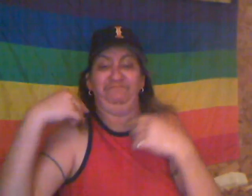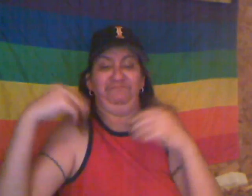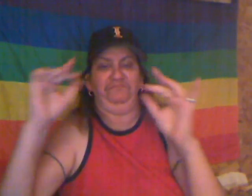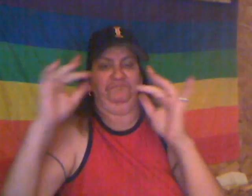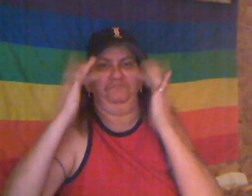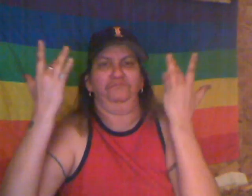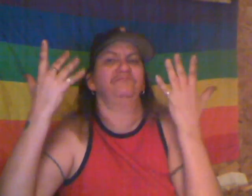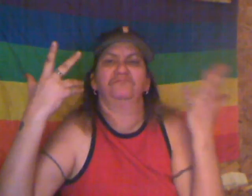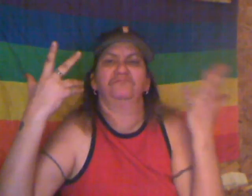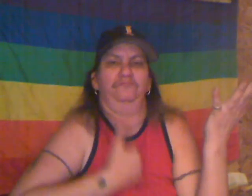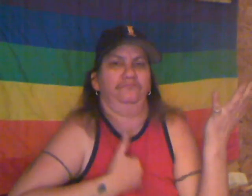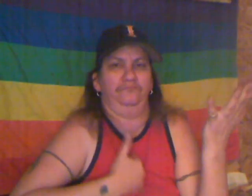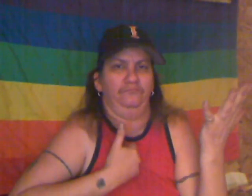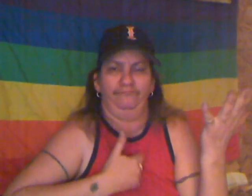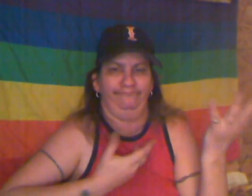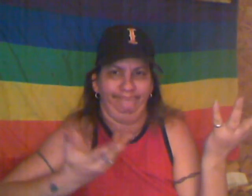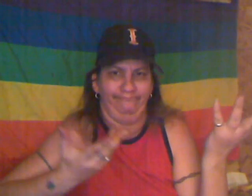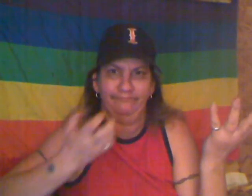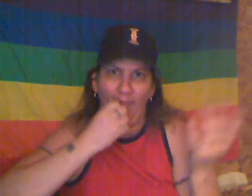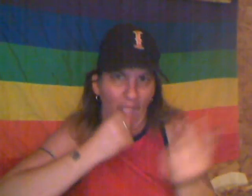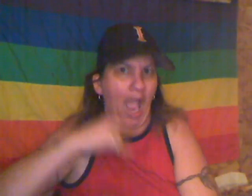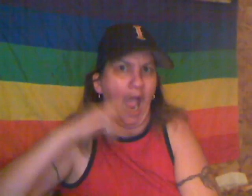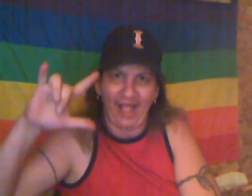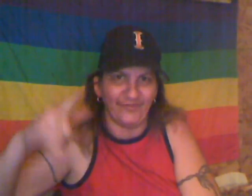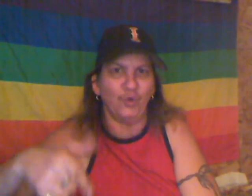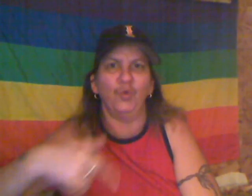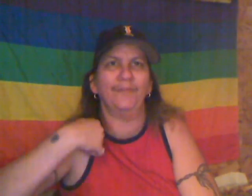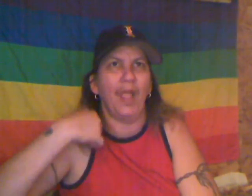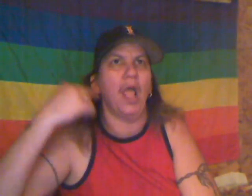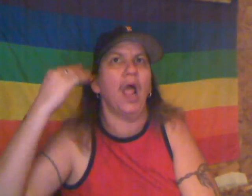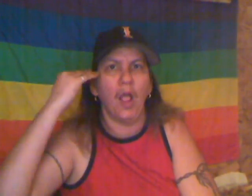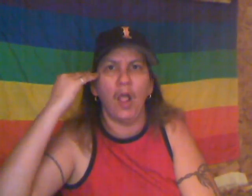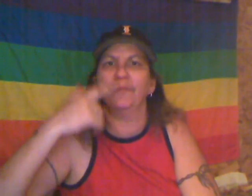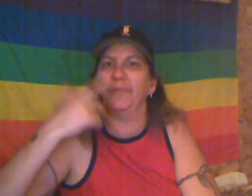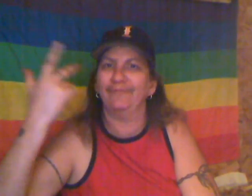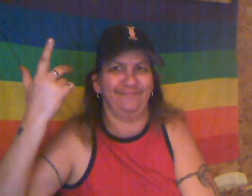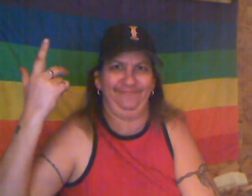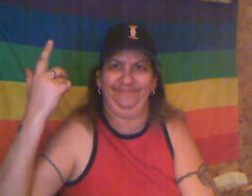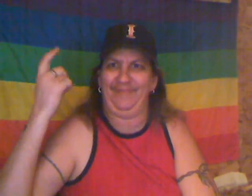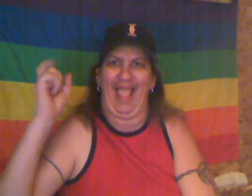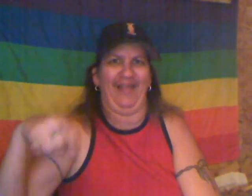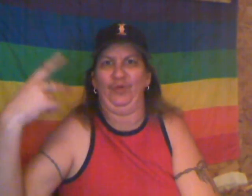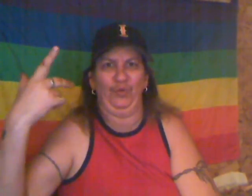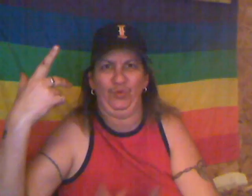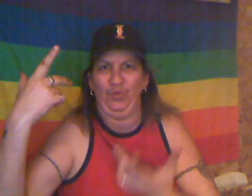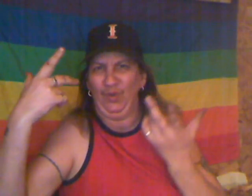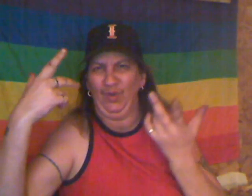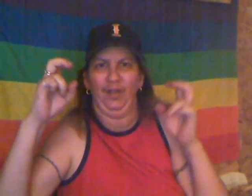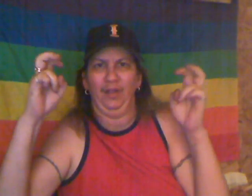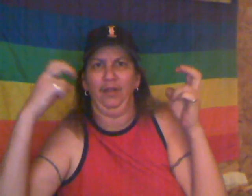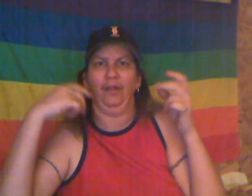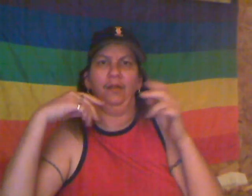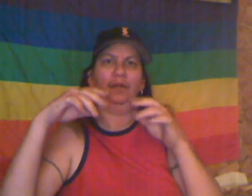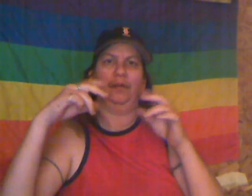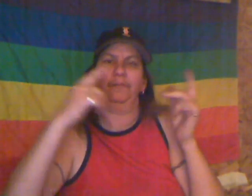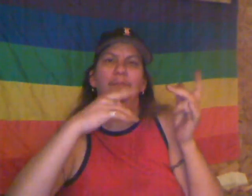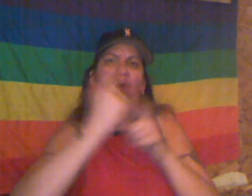this region of the atmosphere. And time is providing scientists all around the world with the first basic understanding of the